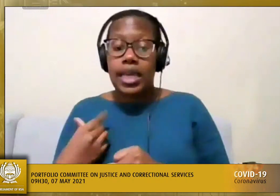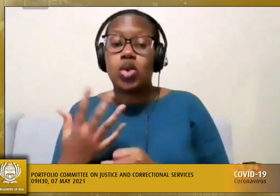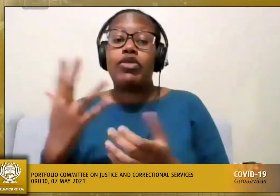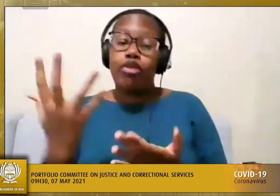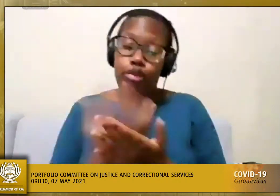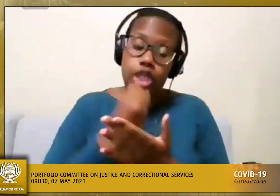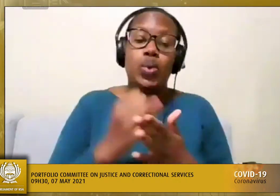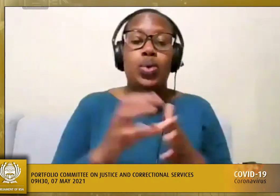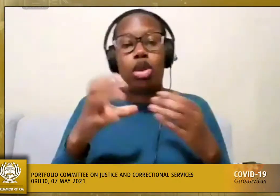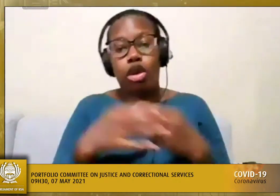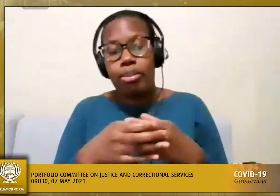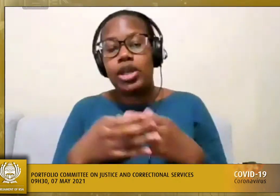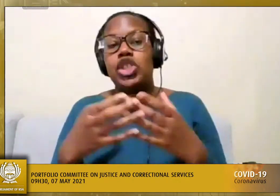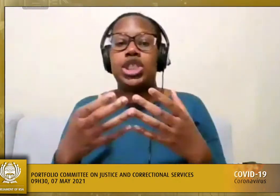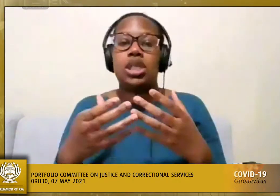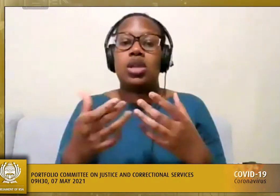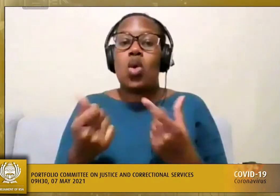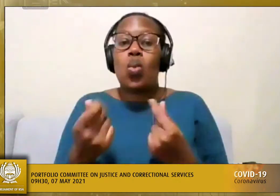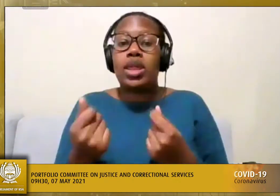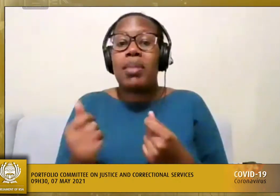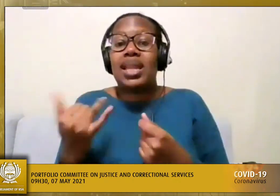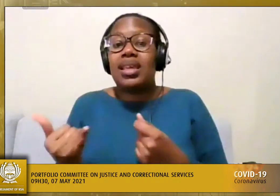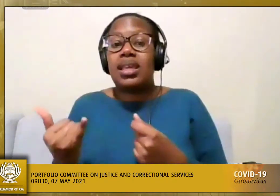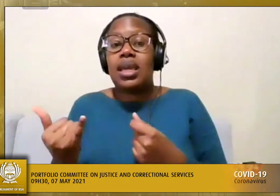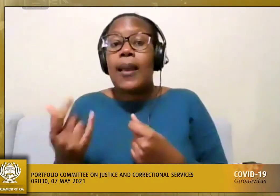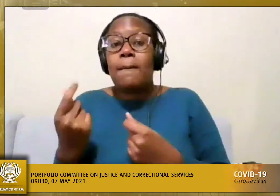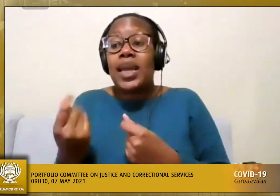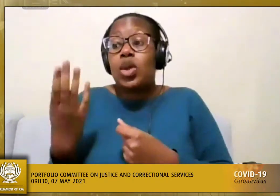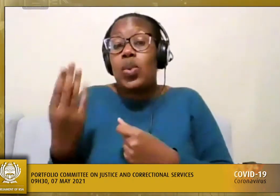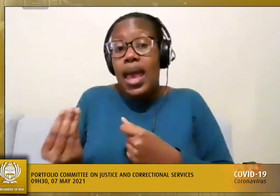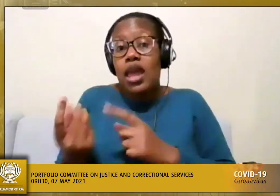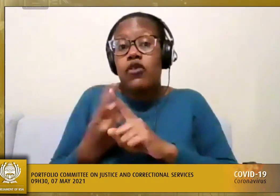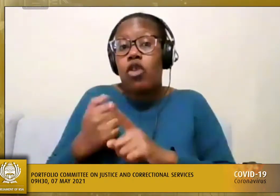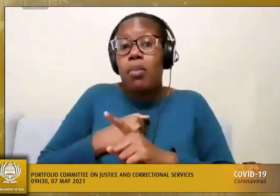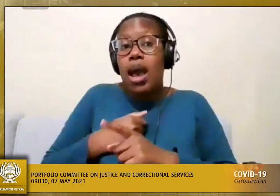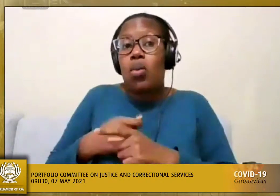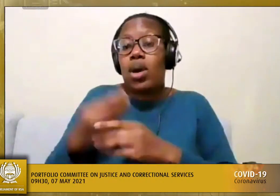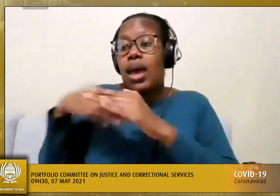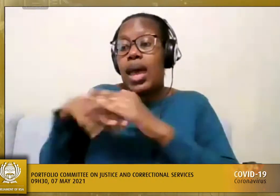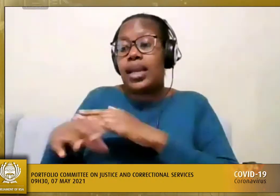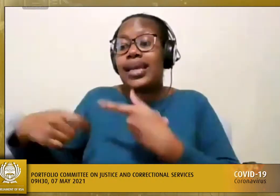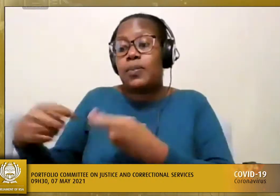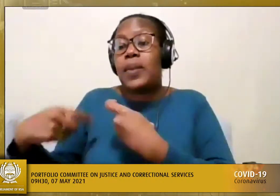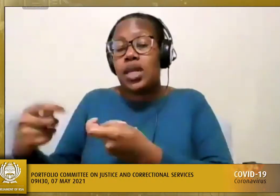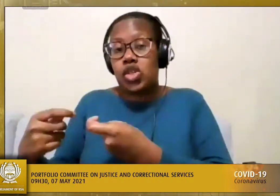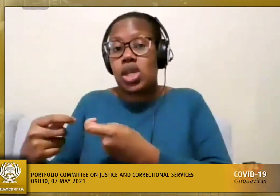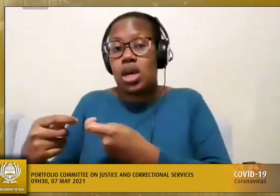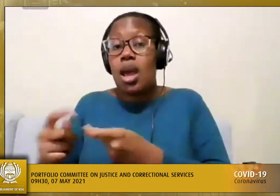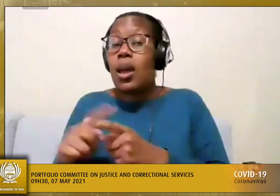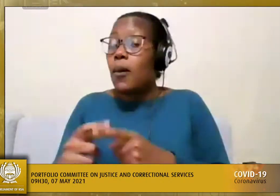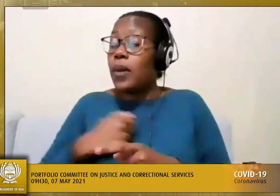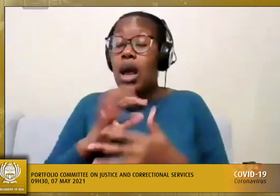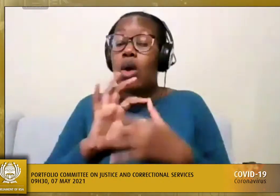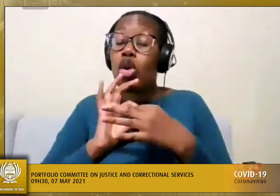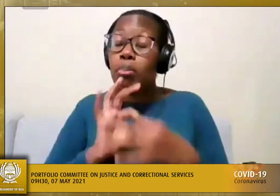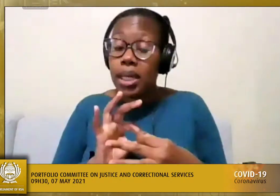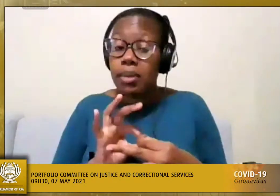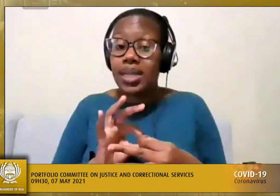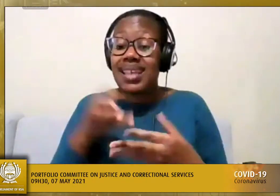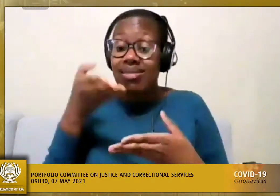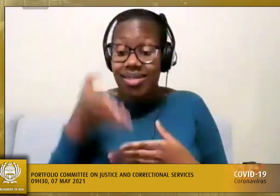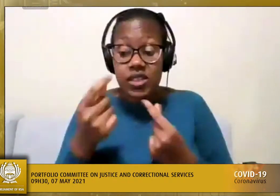the commission by money that we had that was coming from our under expenditure but our commitment was that this